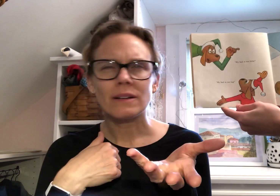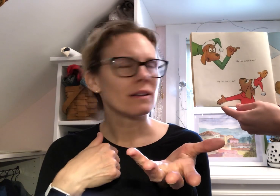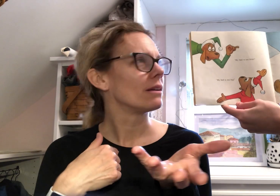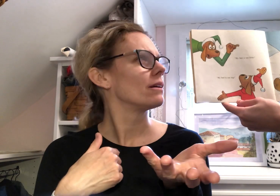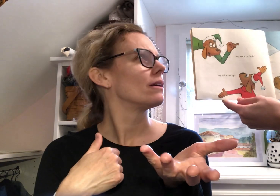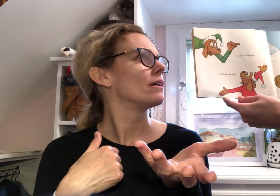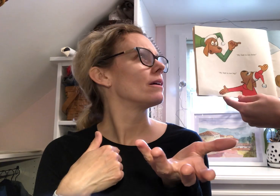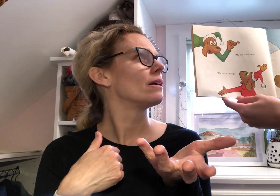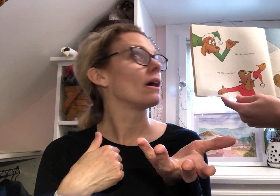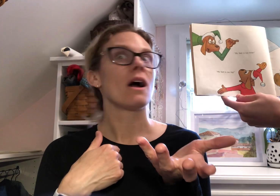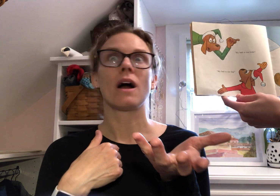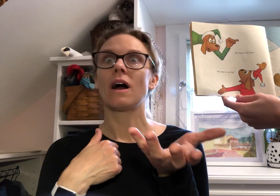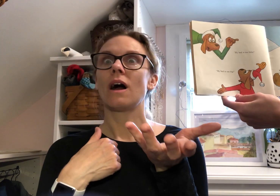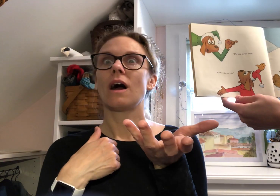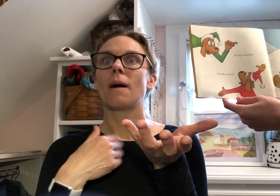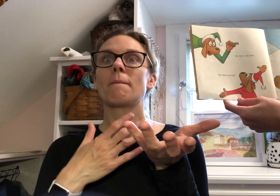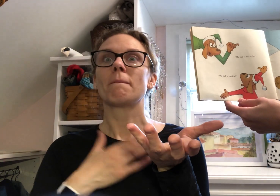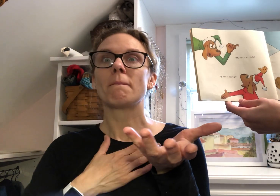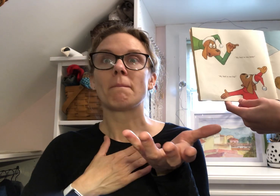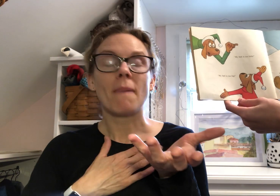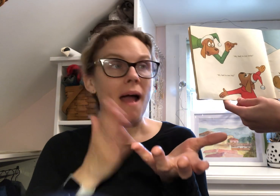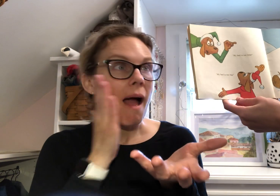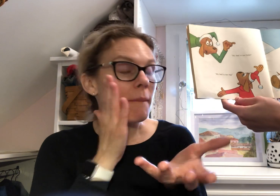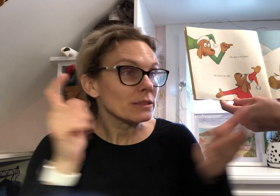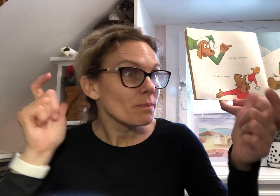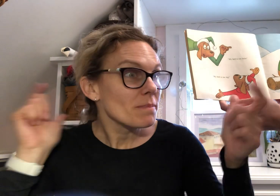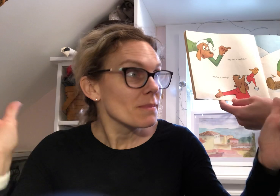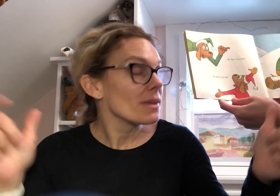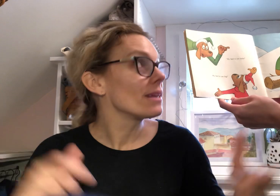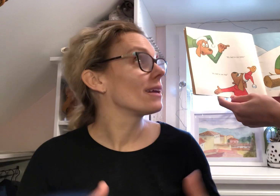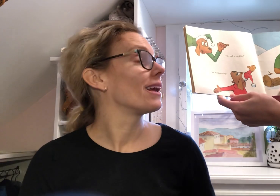They made tall talk. They made small talk.